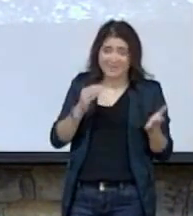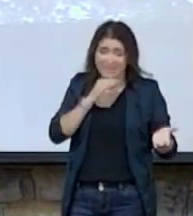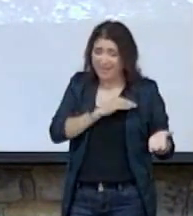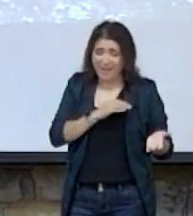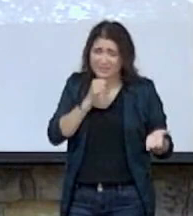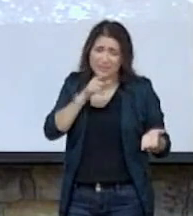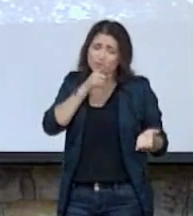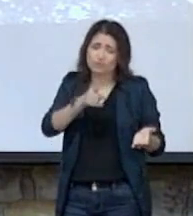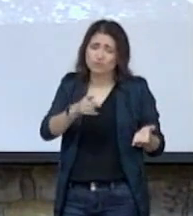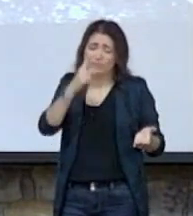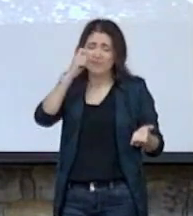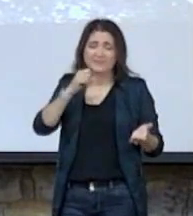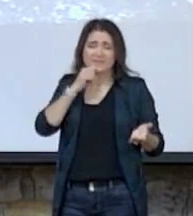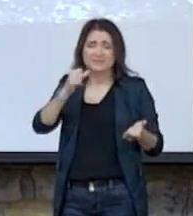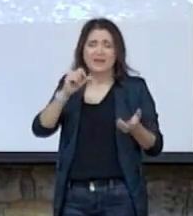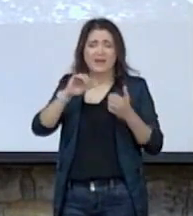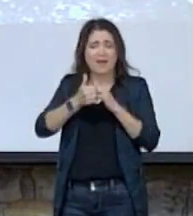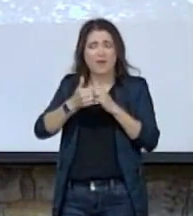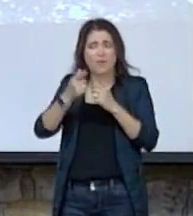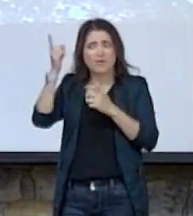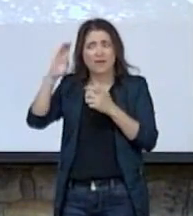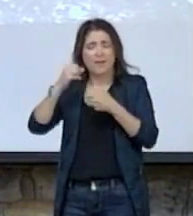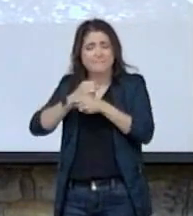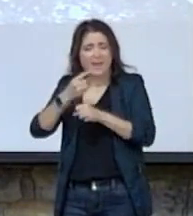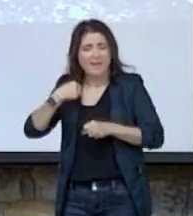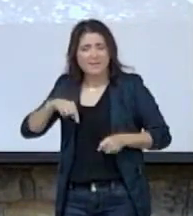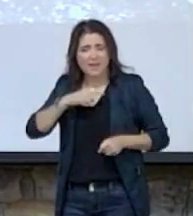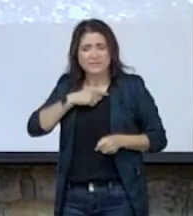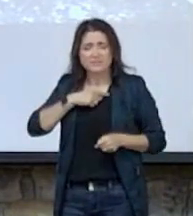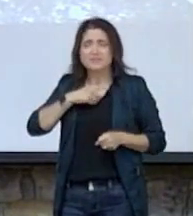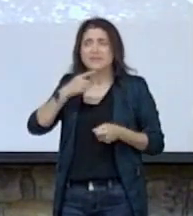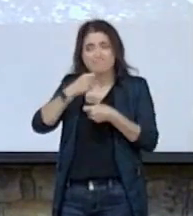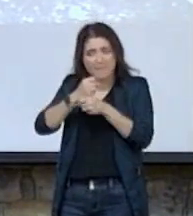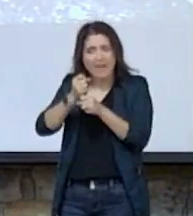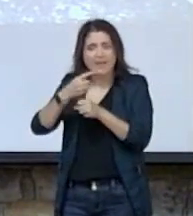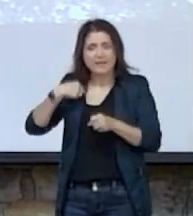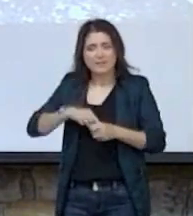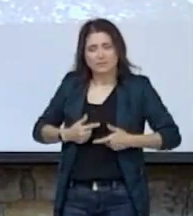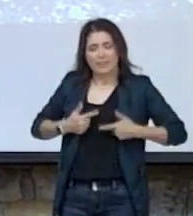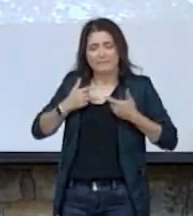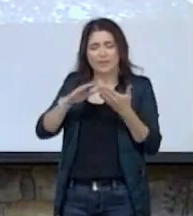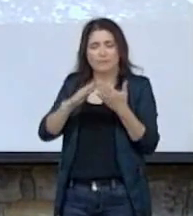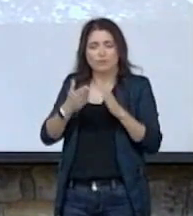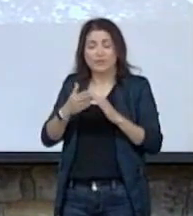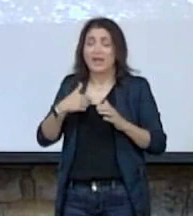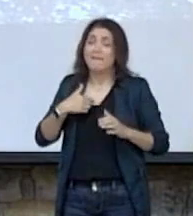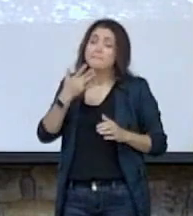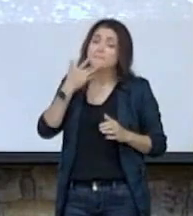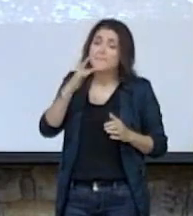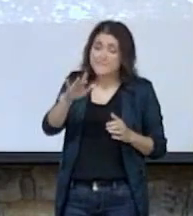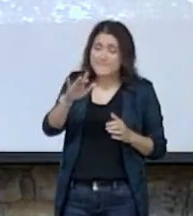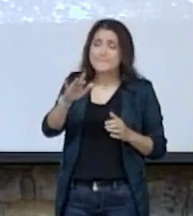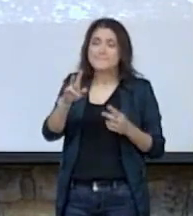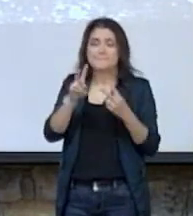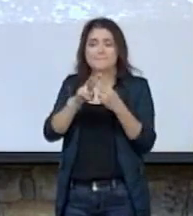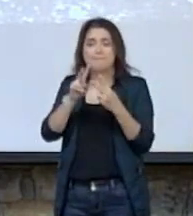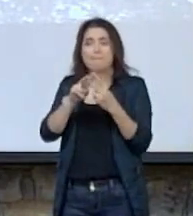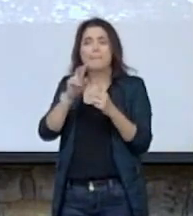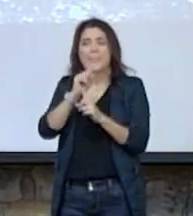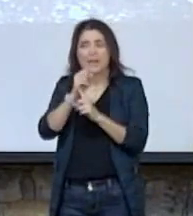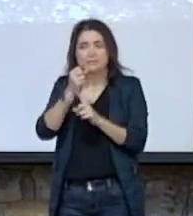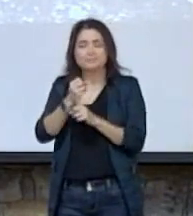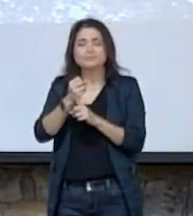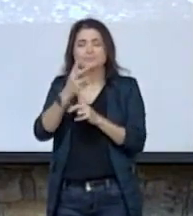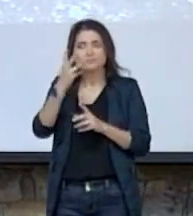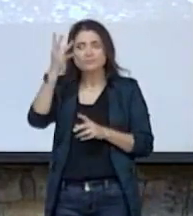true. Because you see, that's not how God made us. God made us to live in community. I've been fortunate enough on two occasions to take short-term